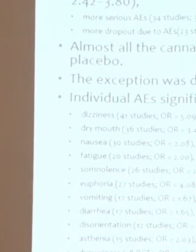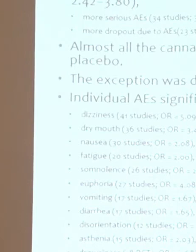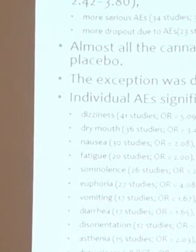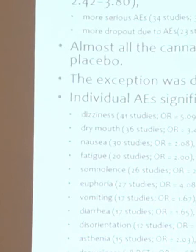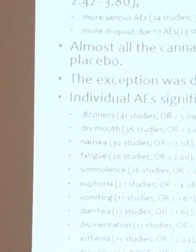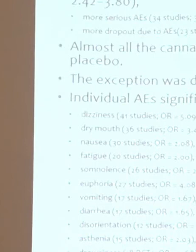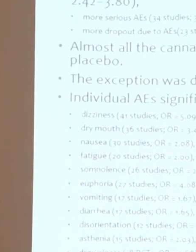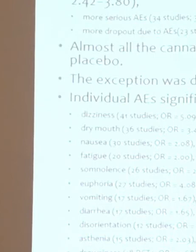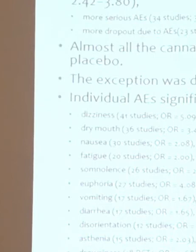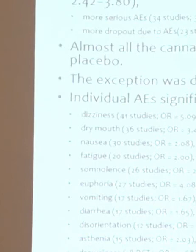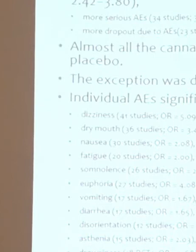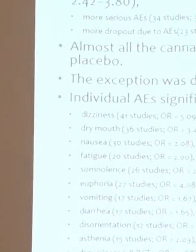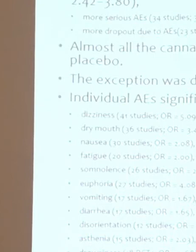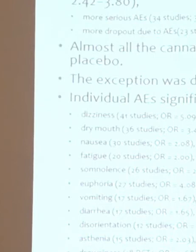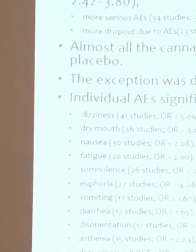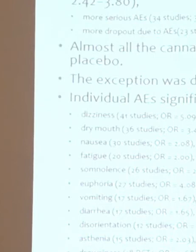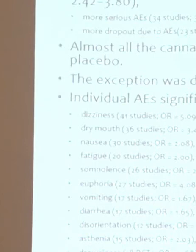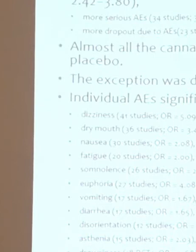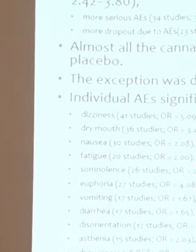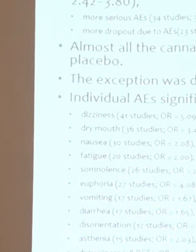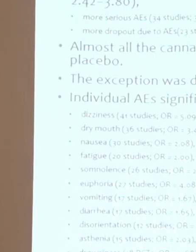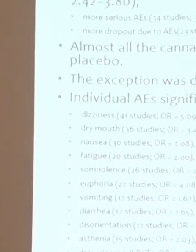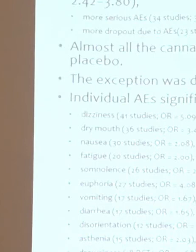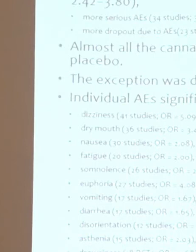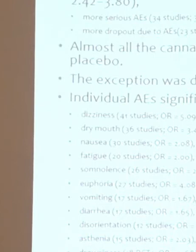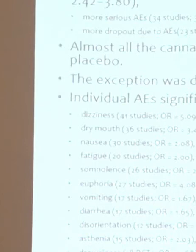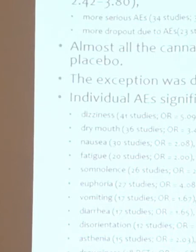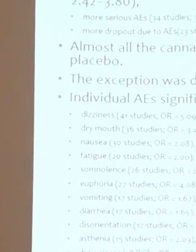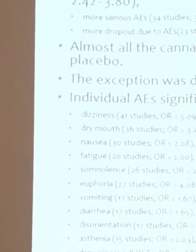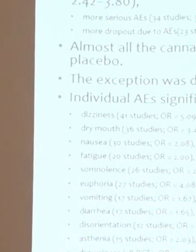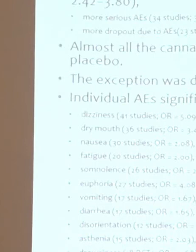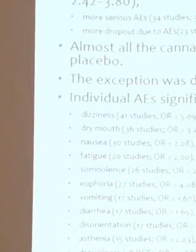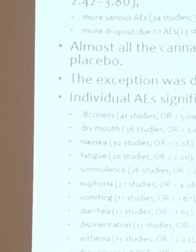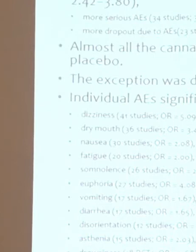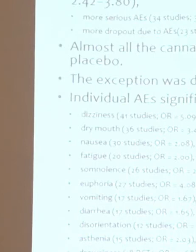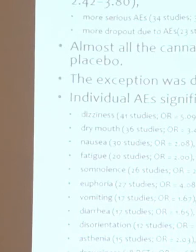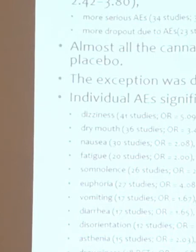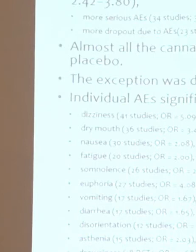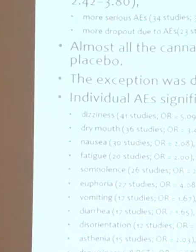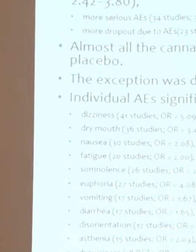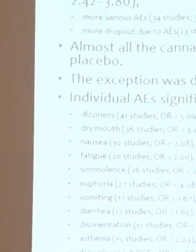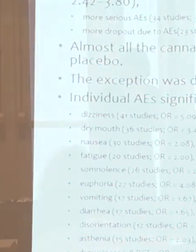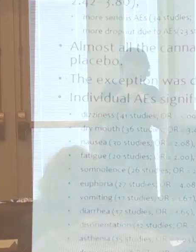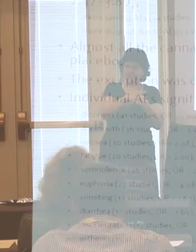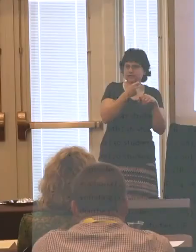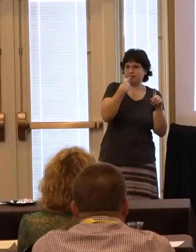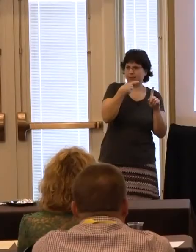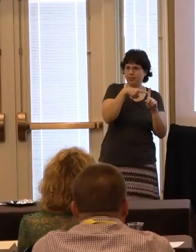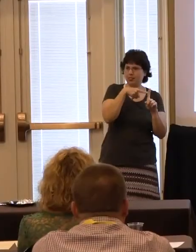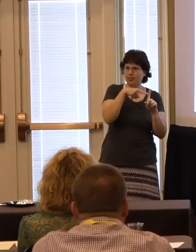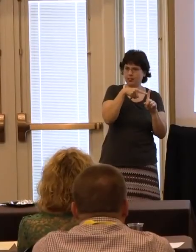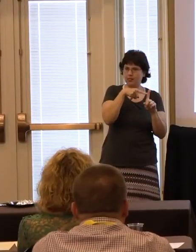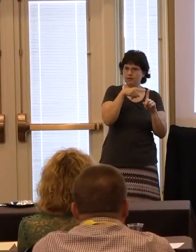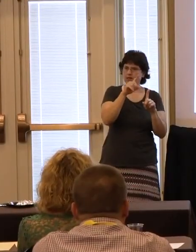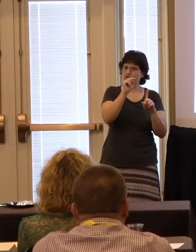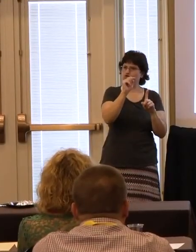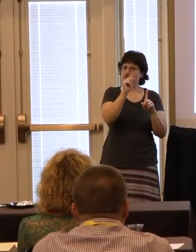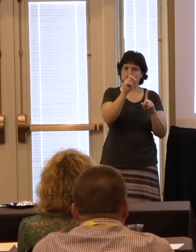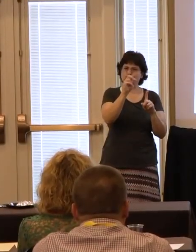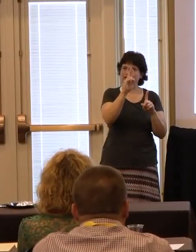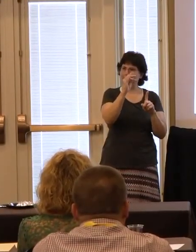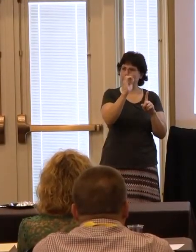nabilone and Sativex. Very few were done with smoked marijuana. So these are side effects of